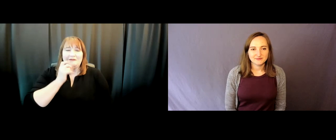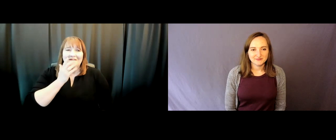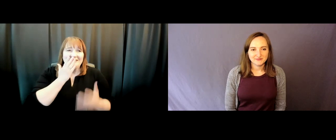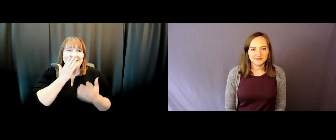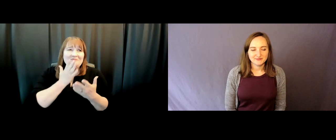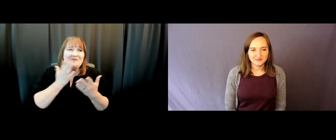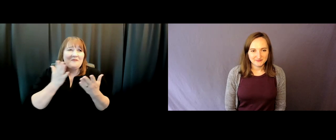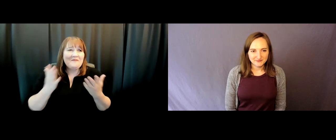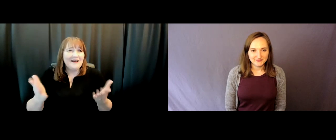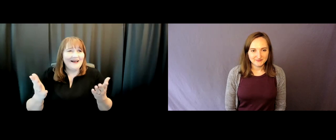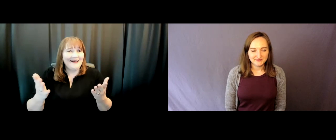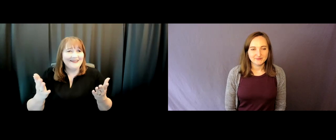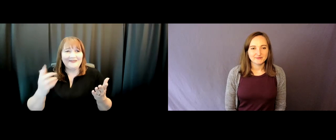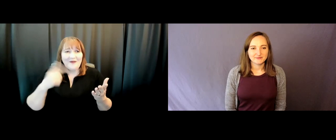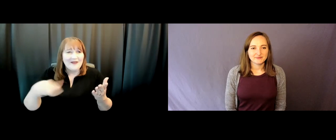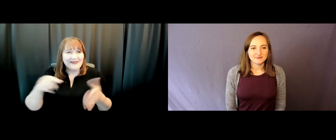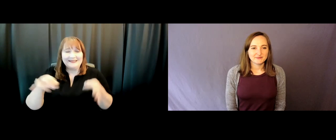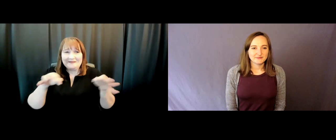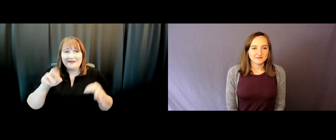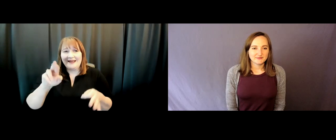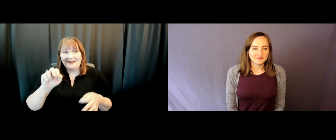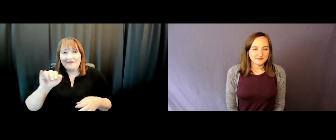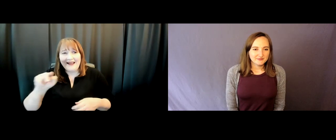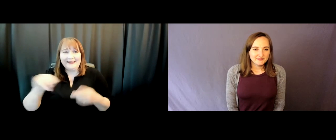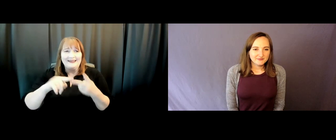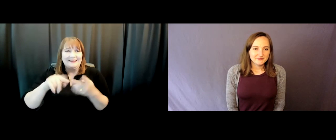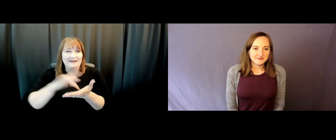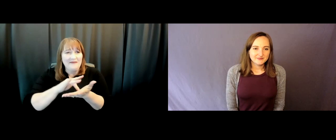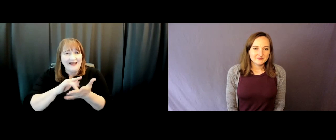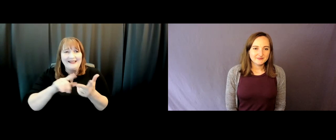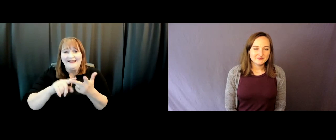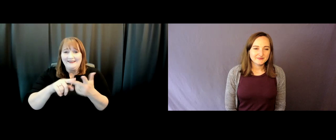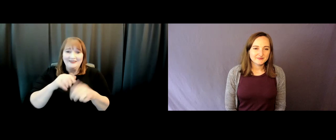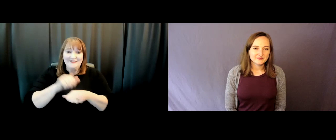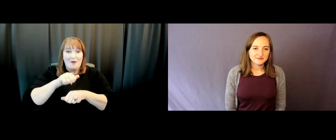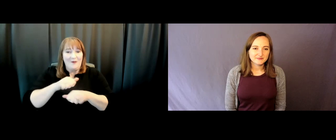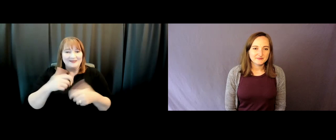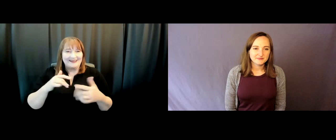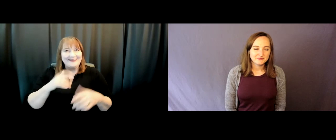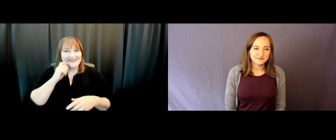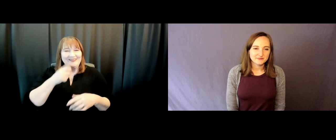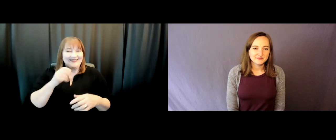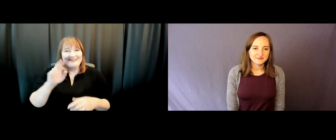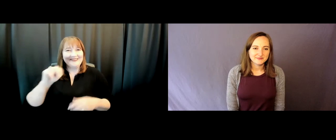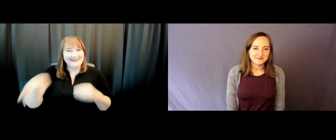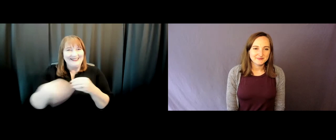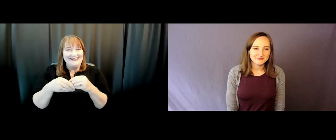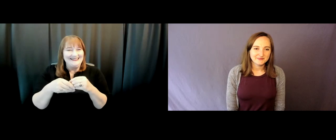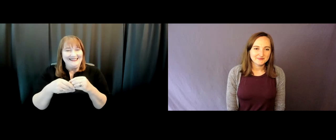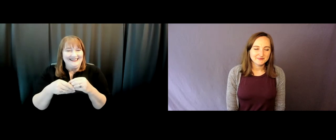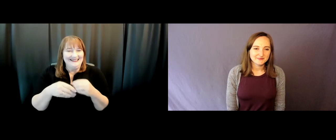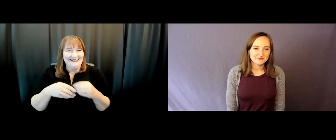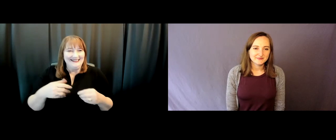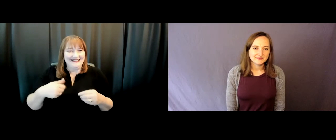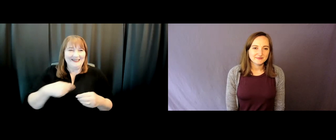much for explaining Reiki and plant medicine and even stones. That was a little fun addition. I know we hadn't